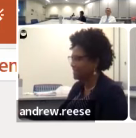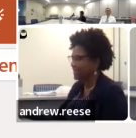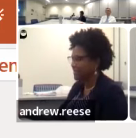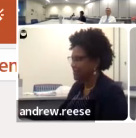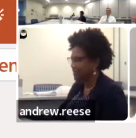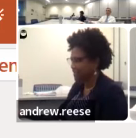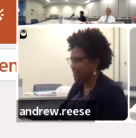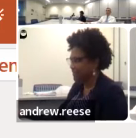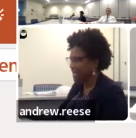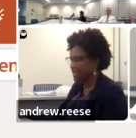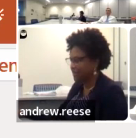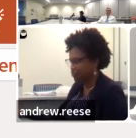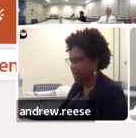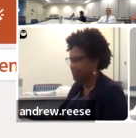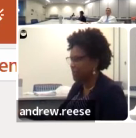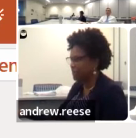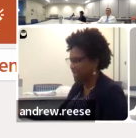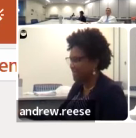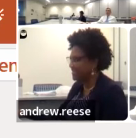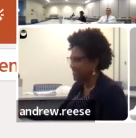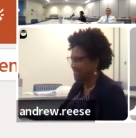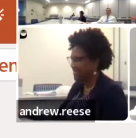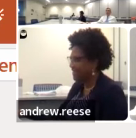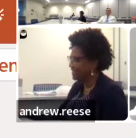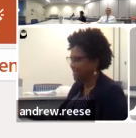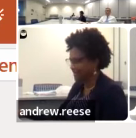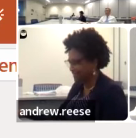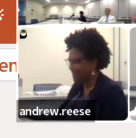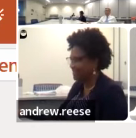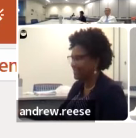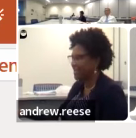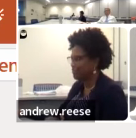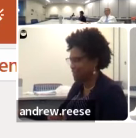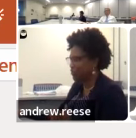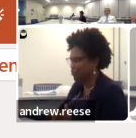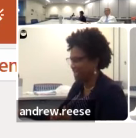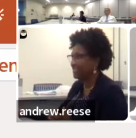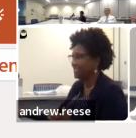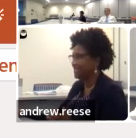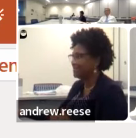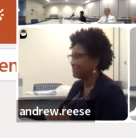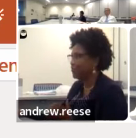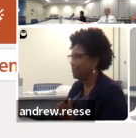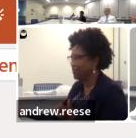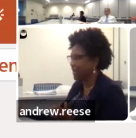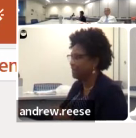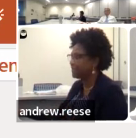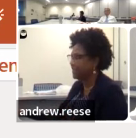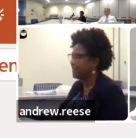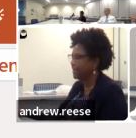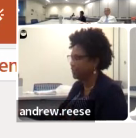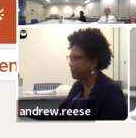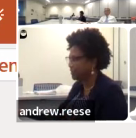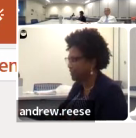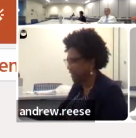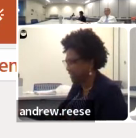that the wage being paid is at least at minimum wage for whatever